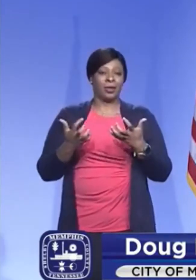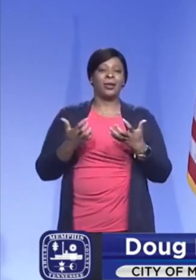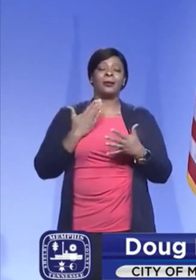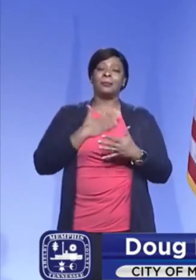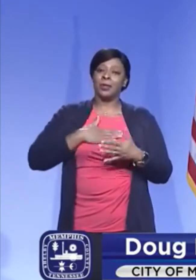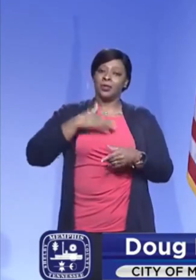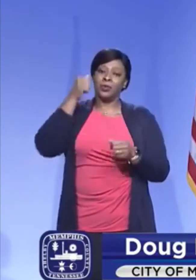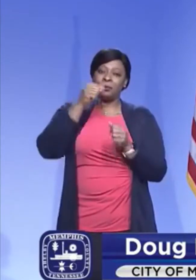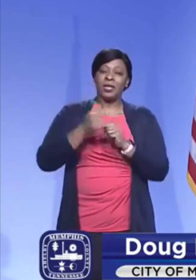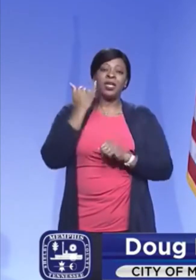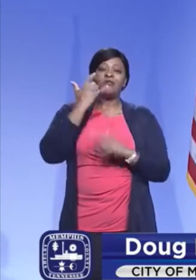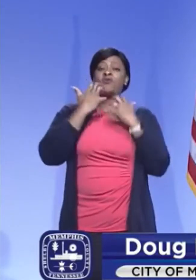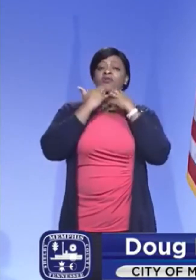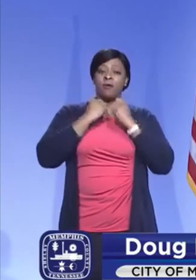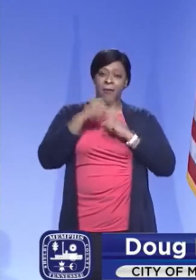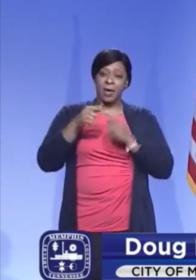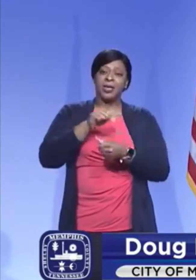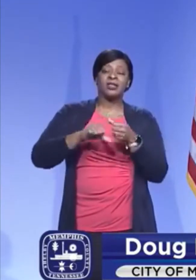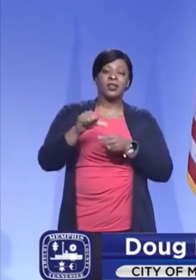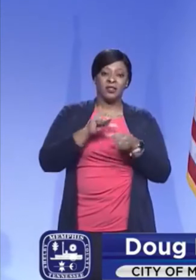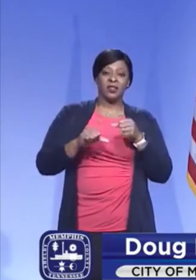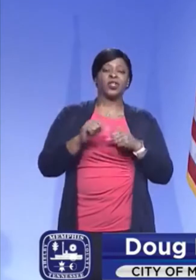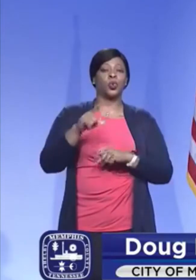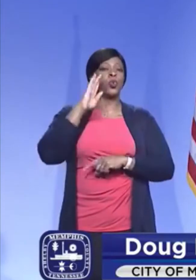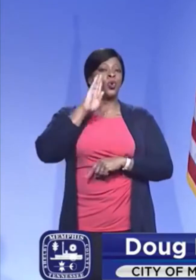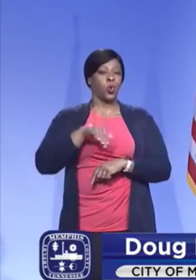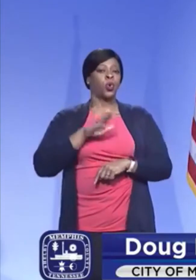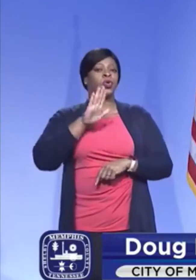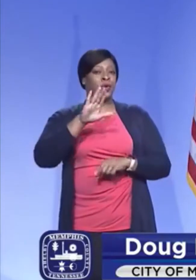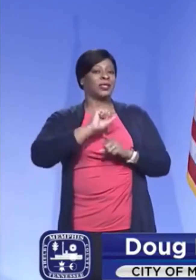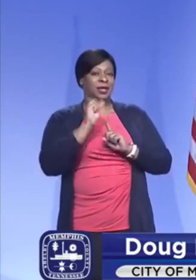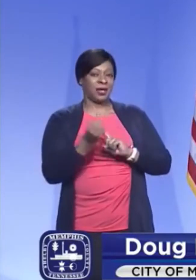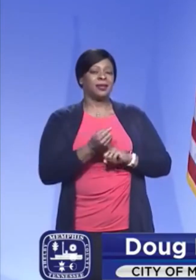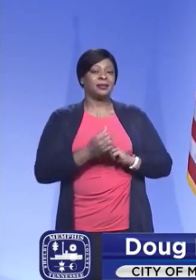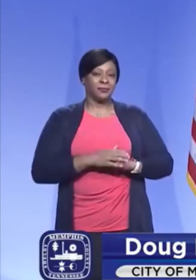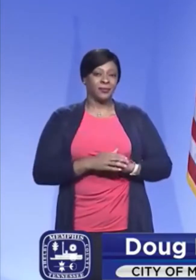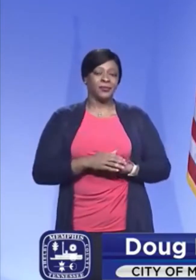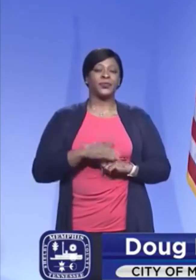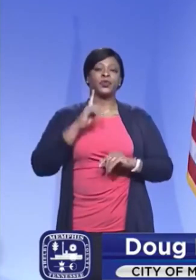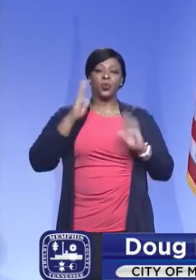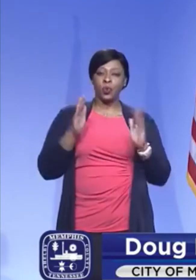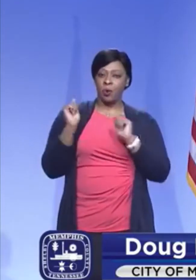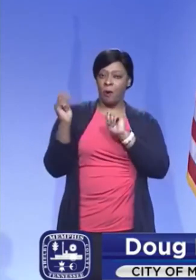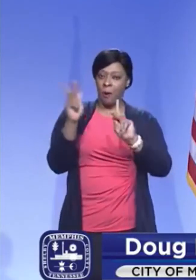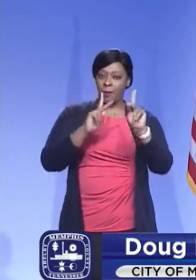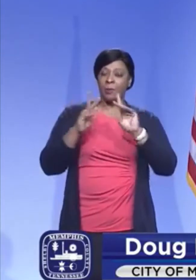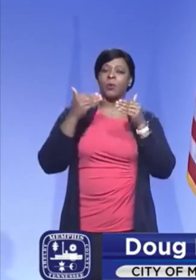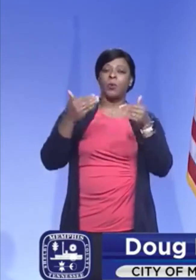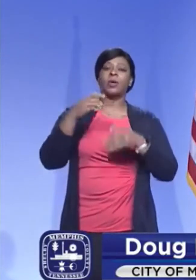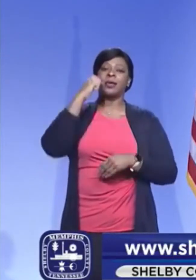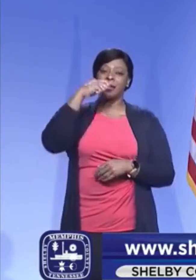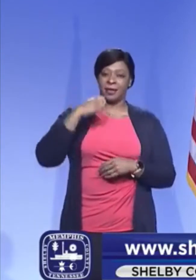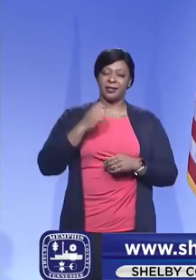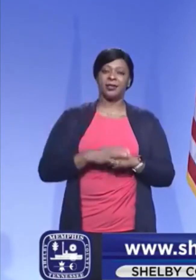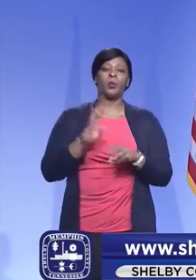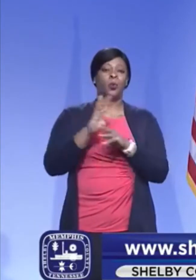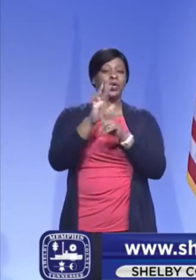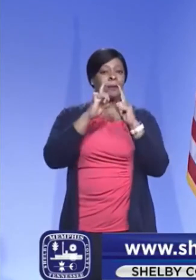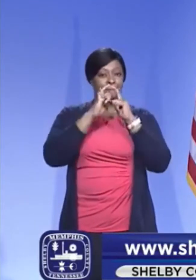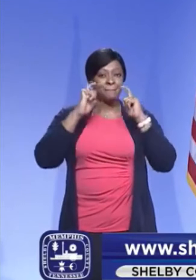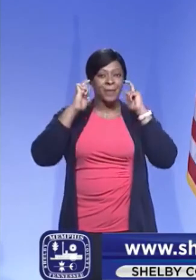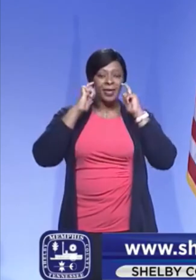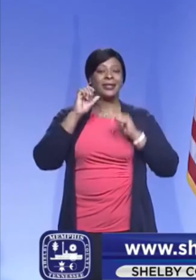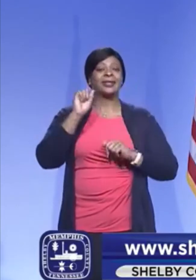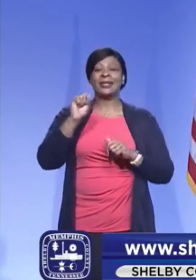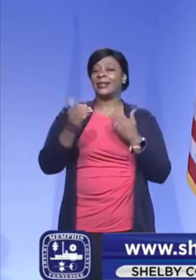mind that if you care about each other, you will know your status. You'll encourage other people to get tested. You'll wear your mask,